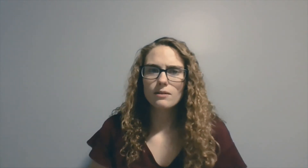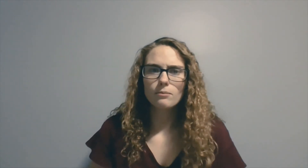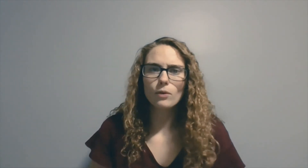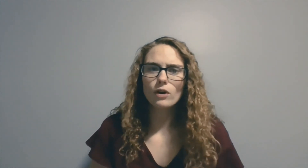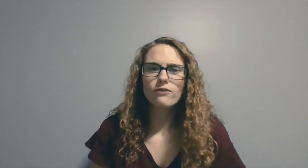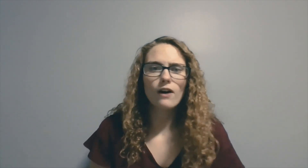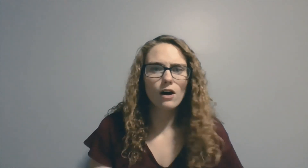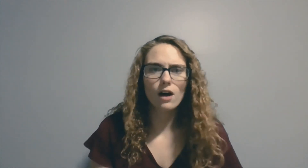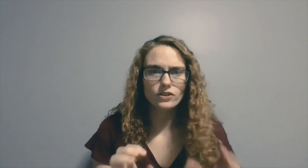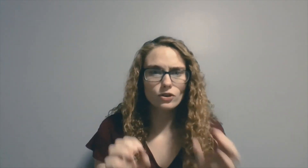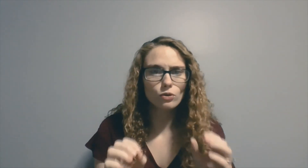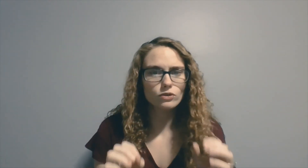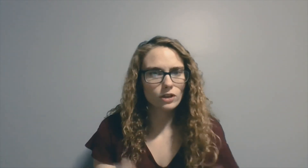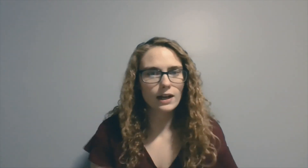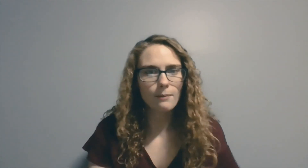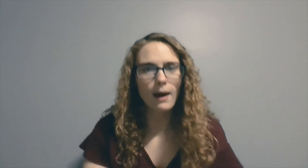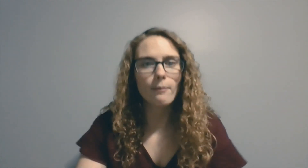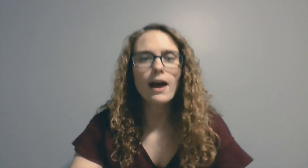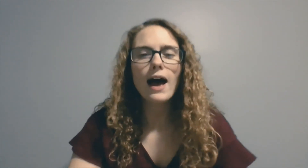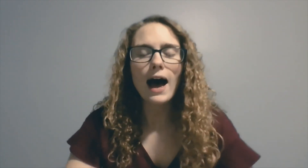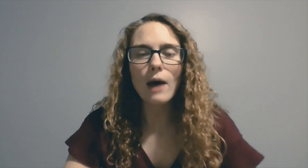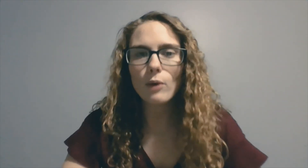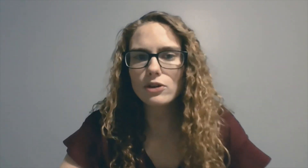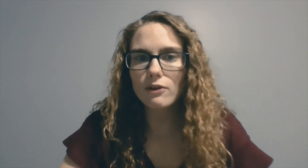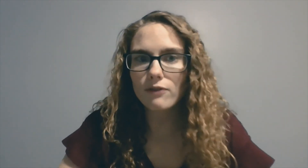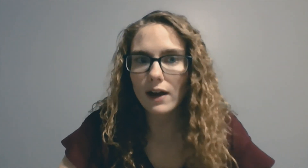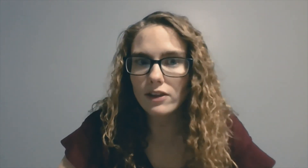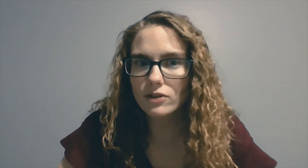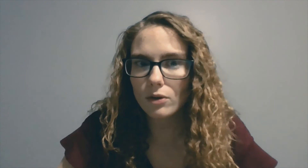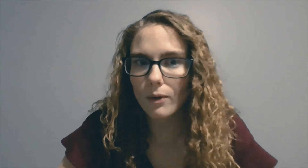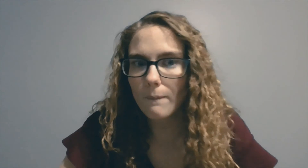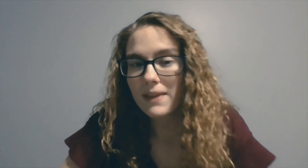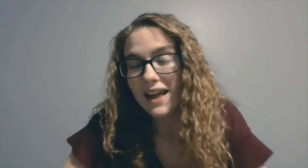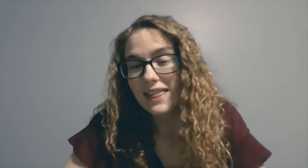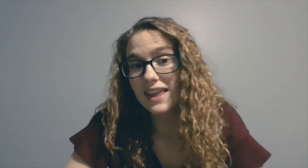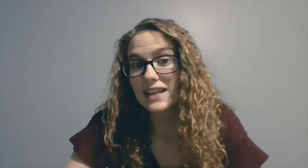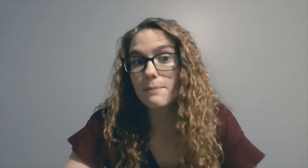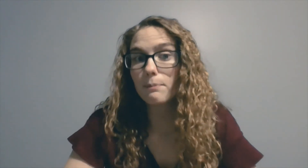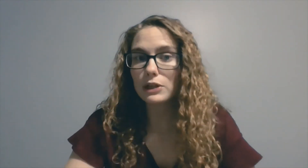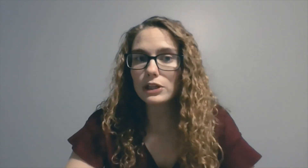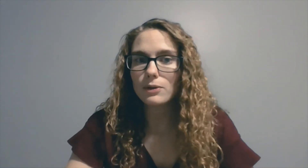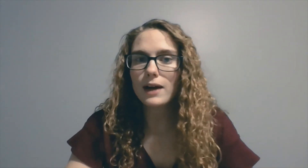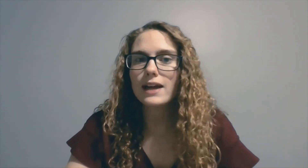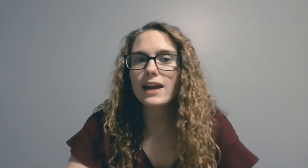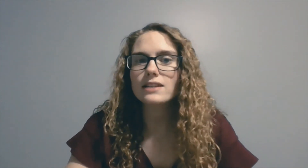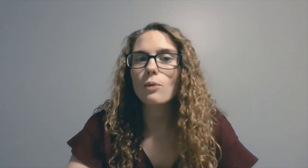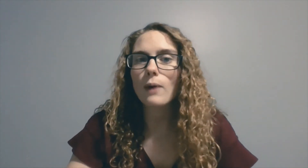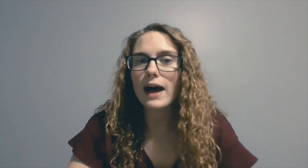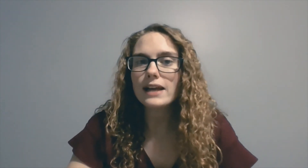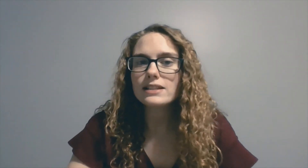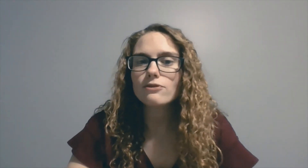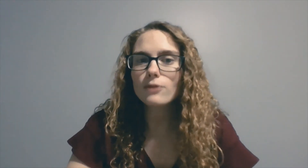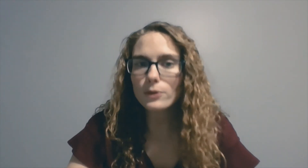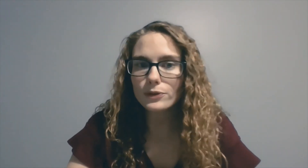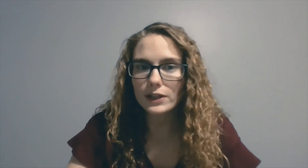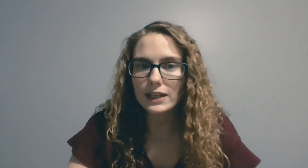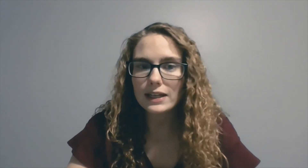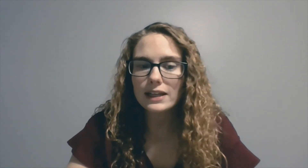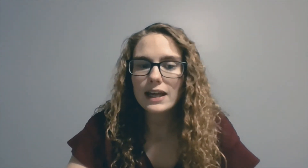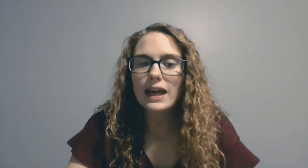more circles are going to come up. I want you to find the circle that is blue and has a white folder in it.